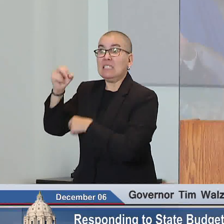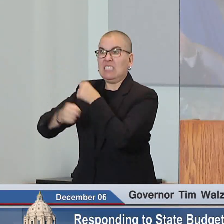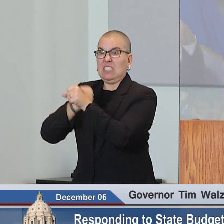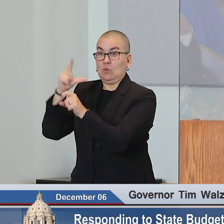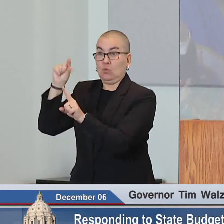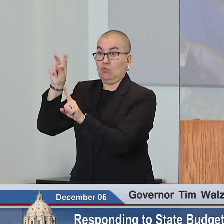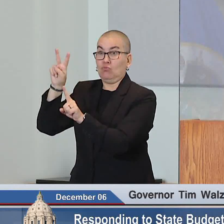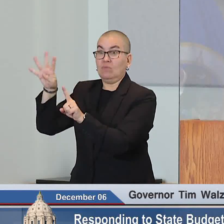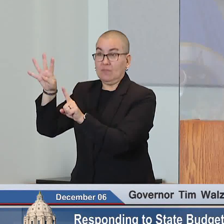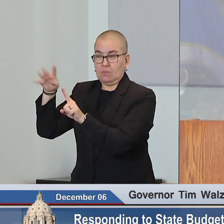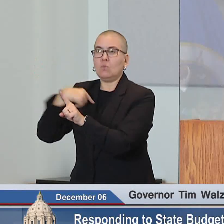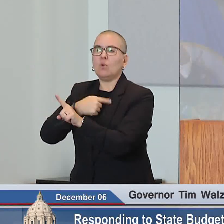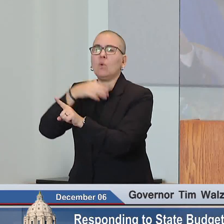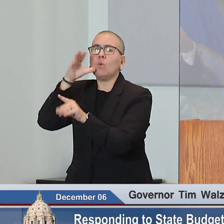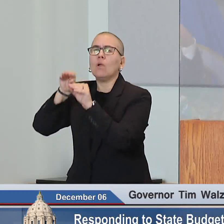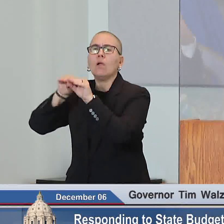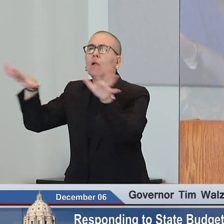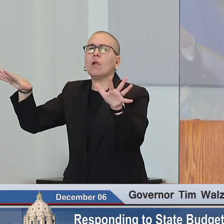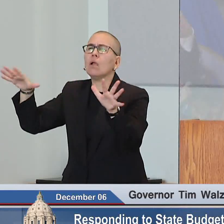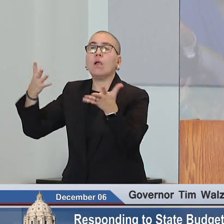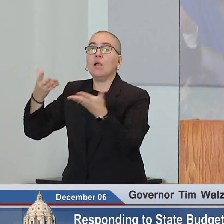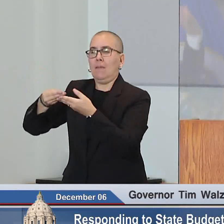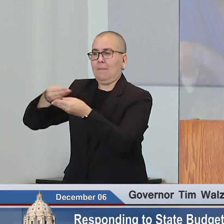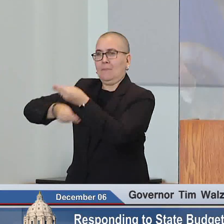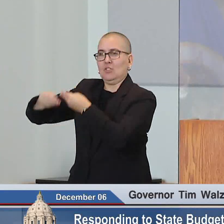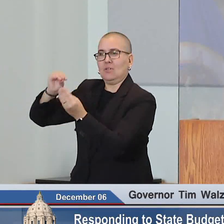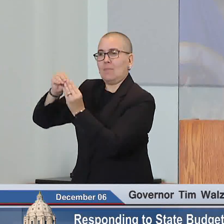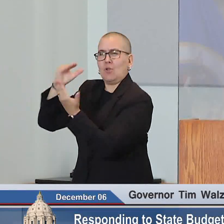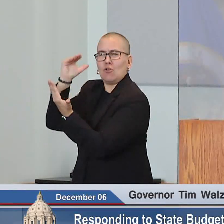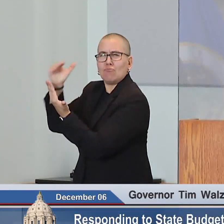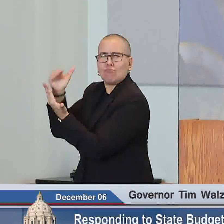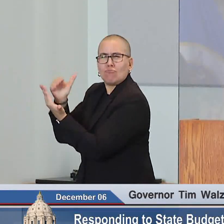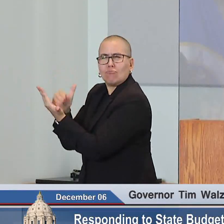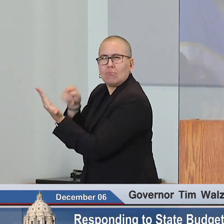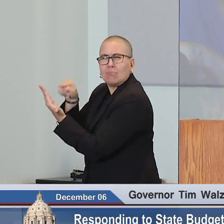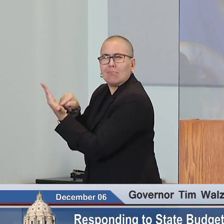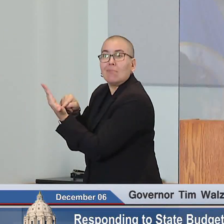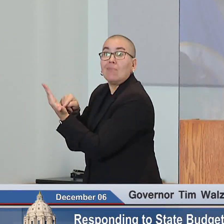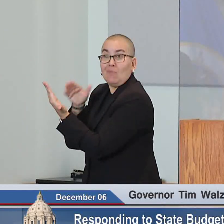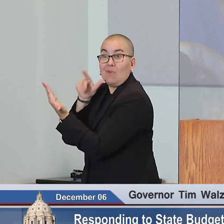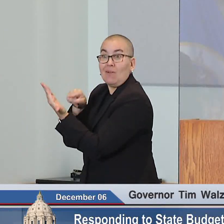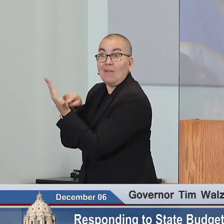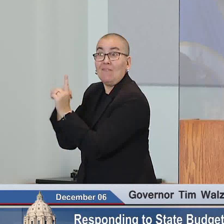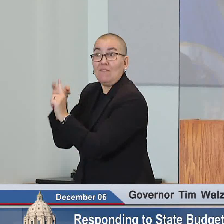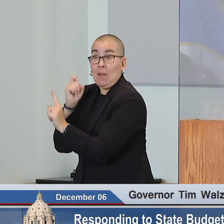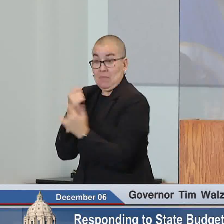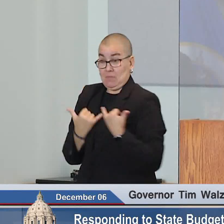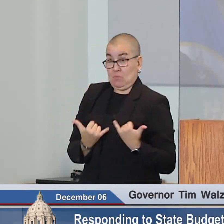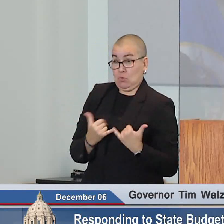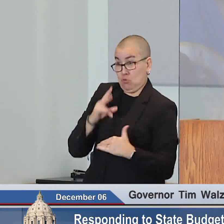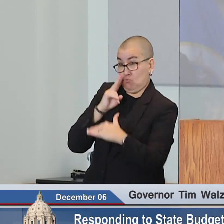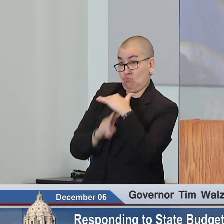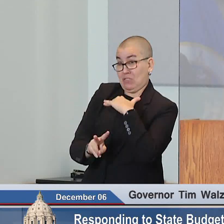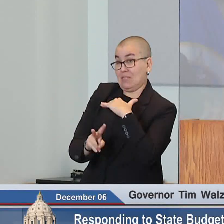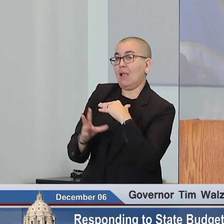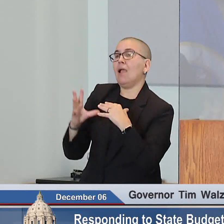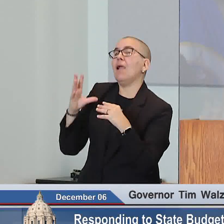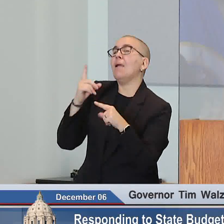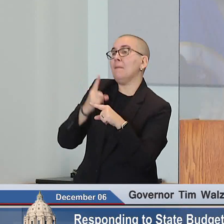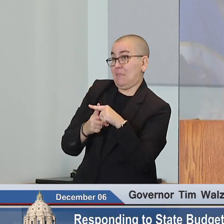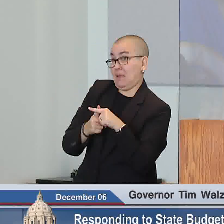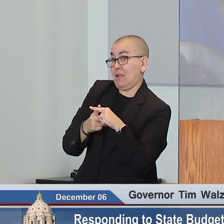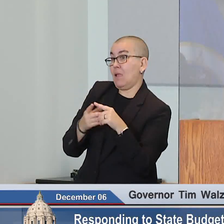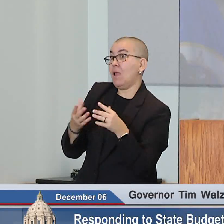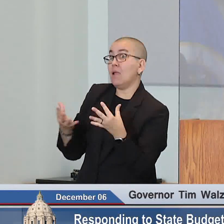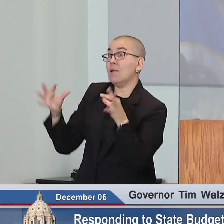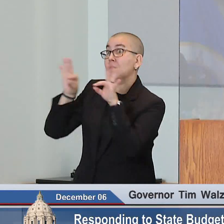the budget numbers that will be reflected by this forecast and, more importantly, be reflected by the